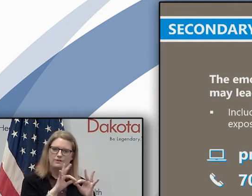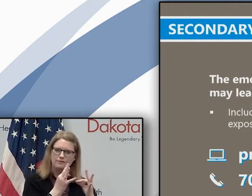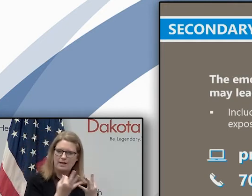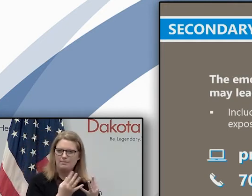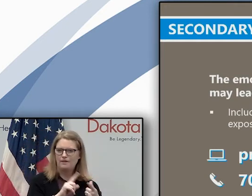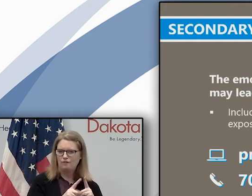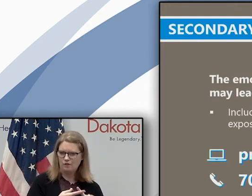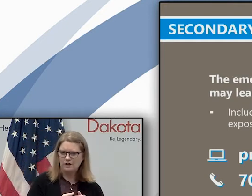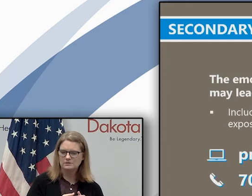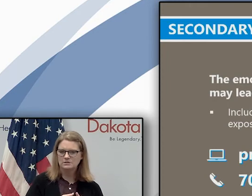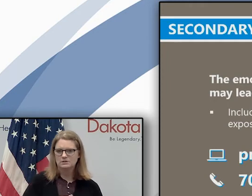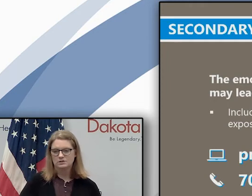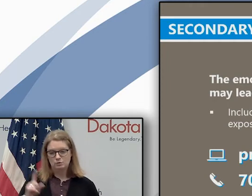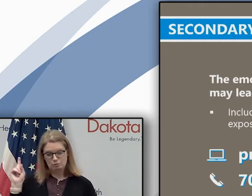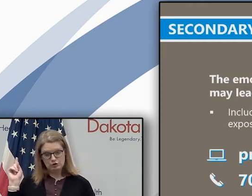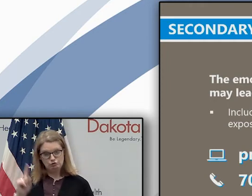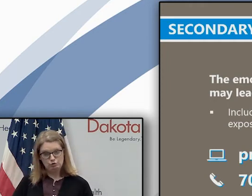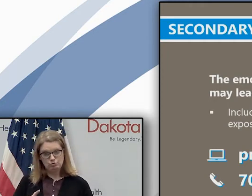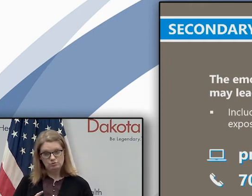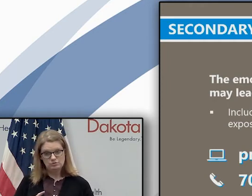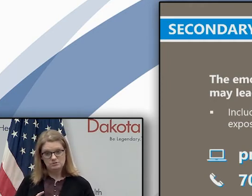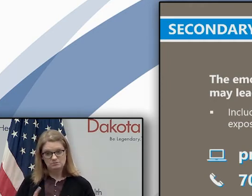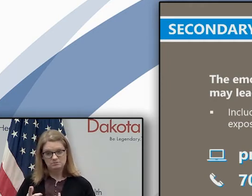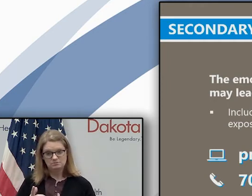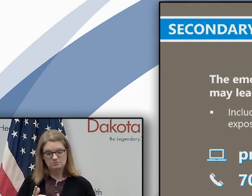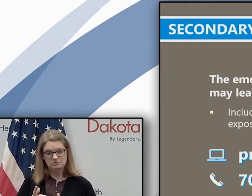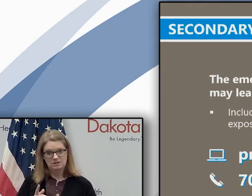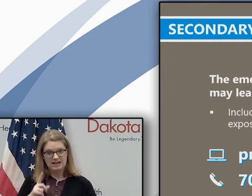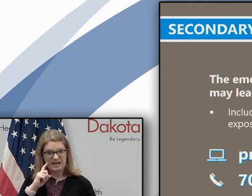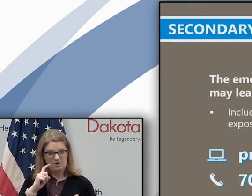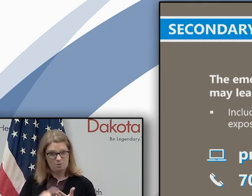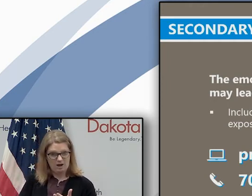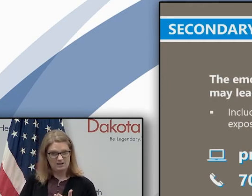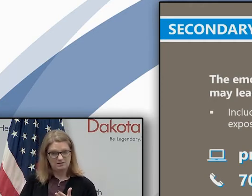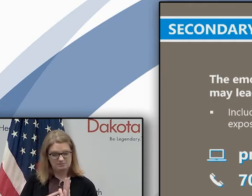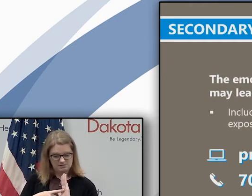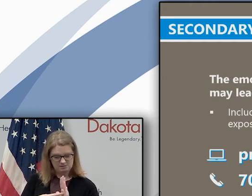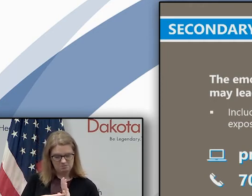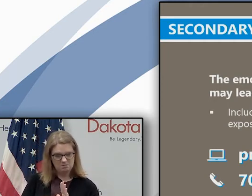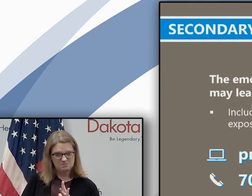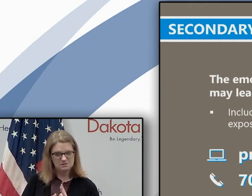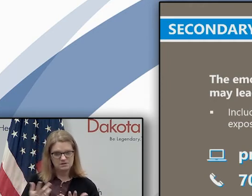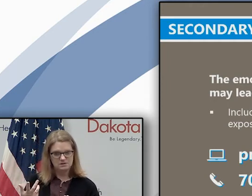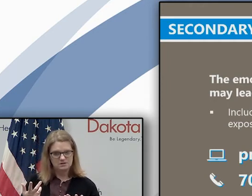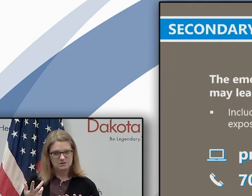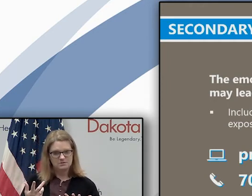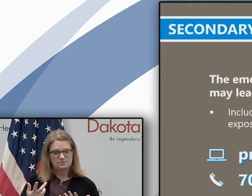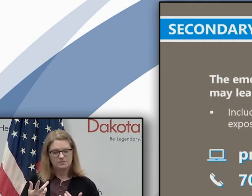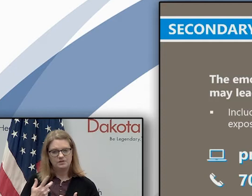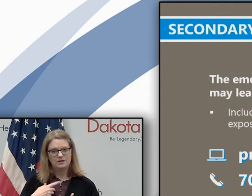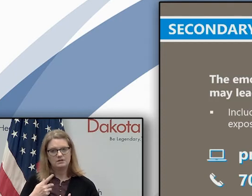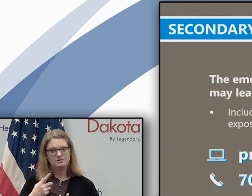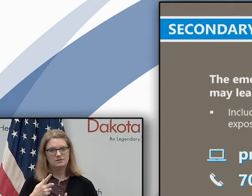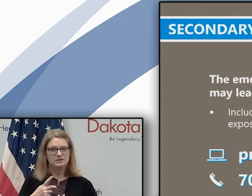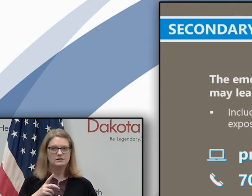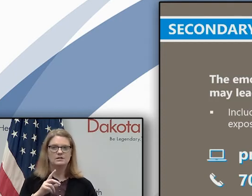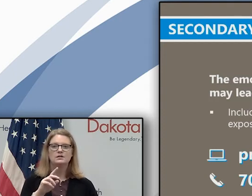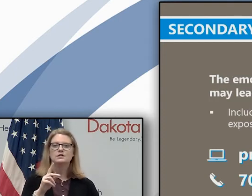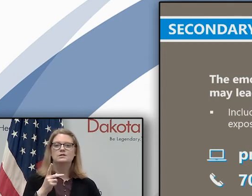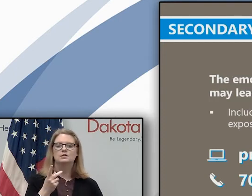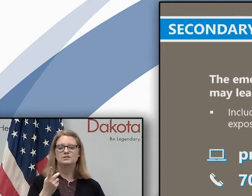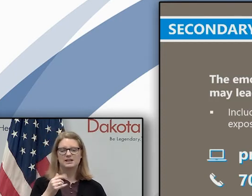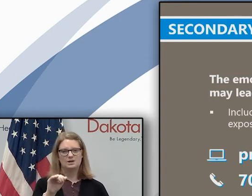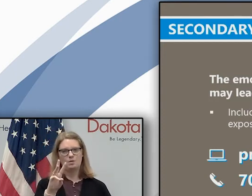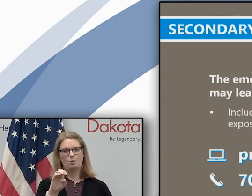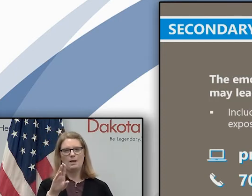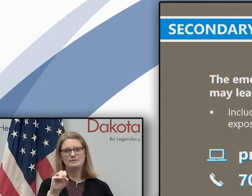for ways to reduce secondary traumatic stress, learn more how to recognize the symptoms, you know where to go for help. It's the website that we've put